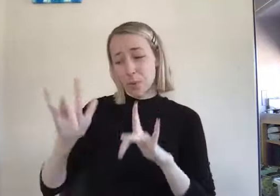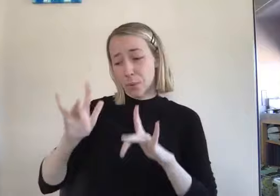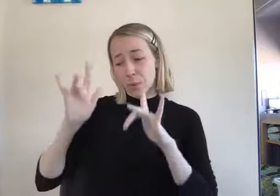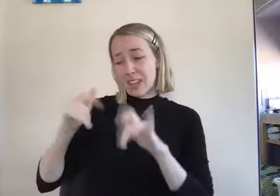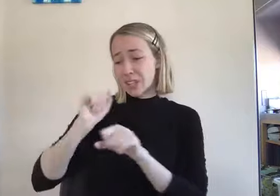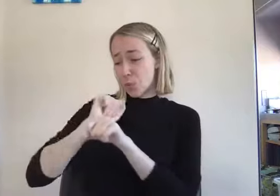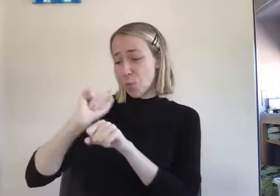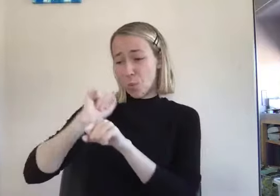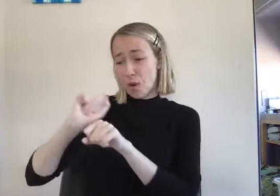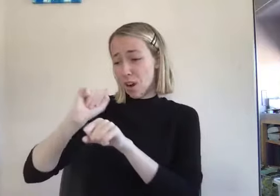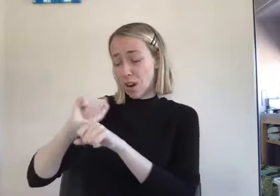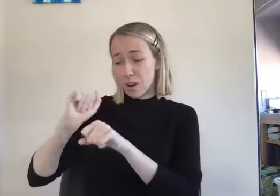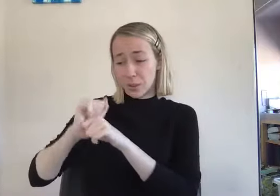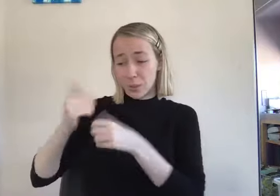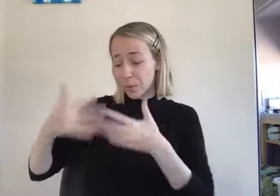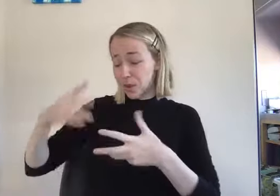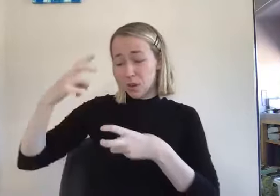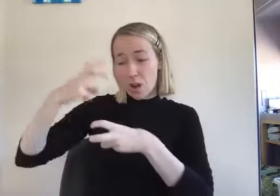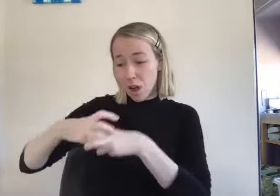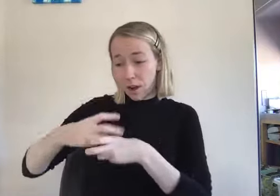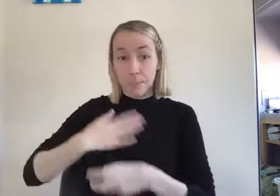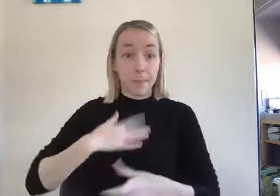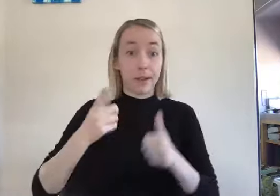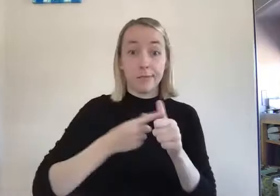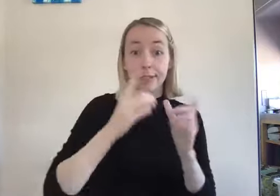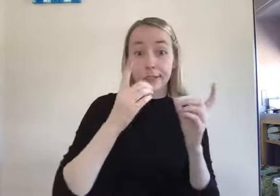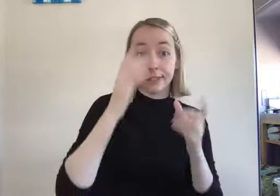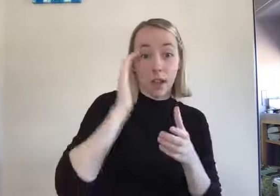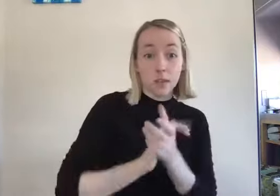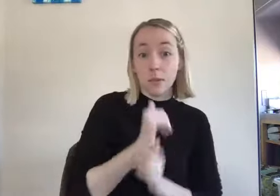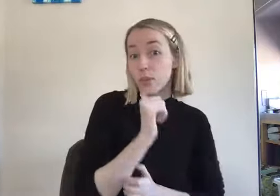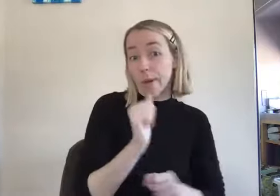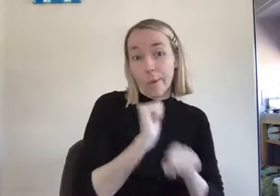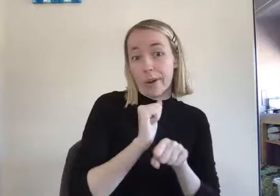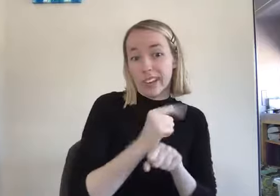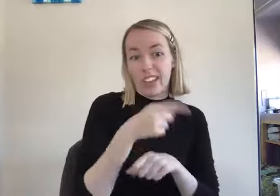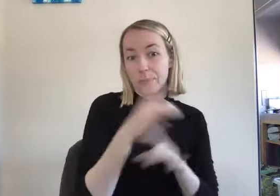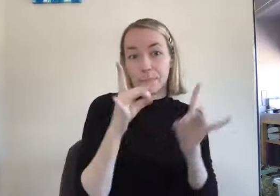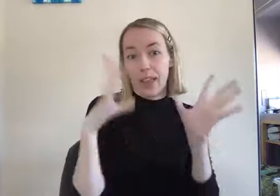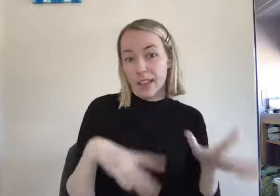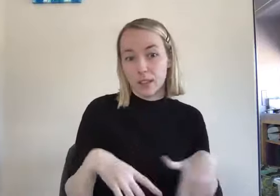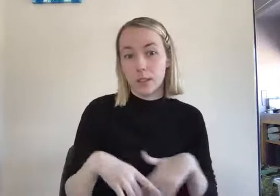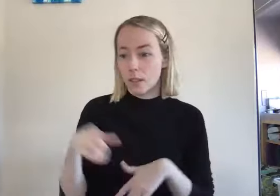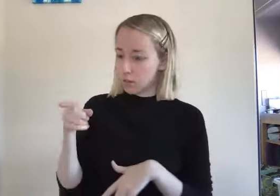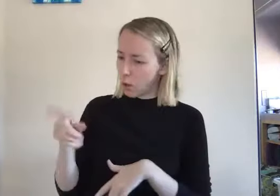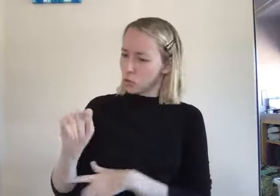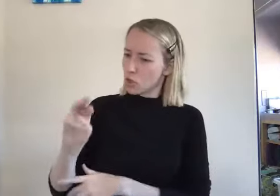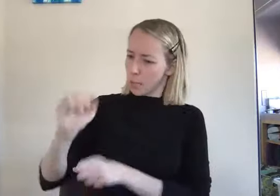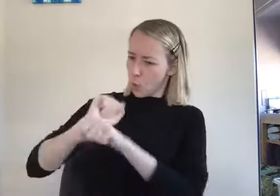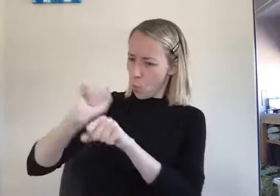He's worked so hard. The first husband wasn't a worker. He had an allergy to work. So he's working.